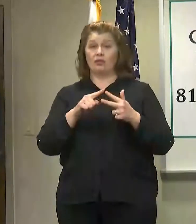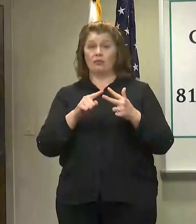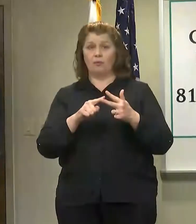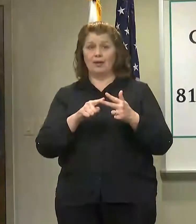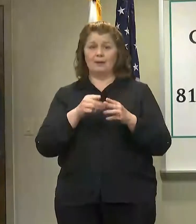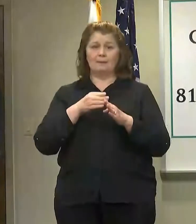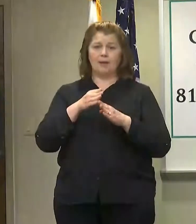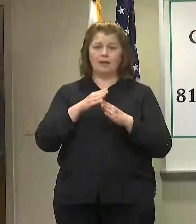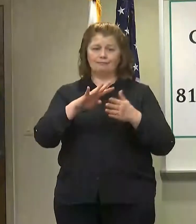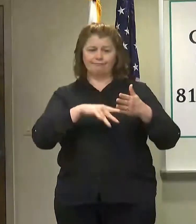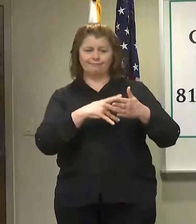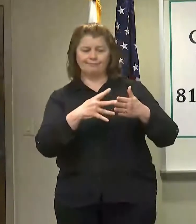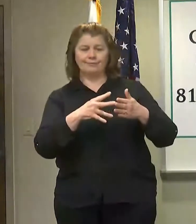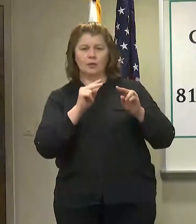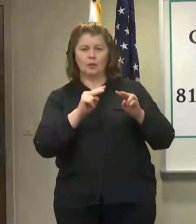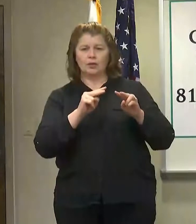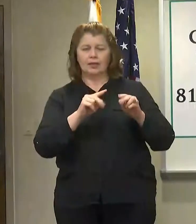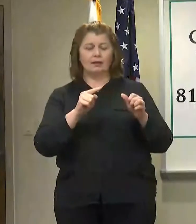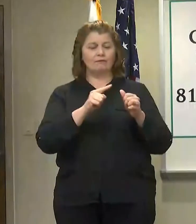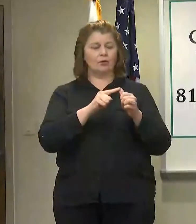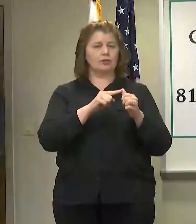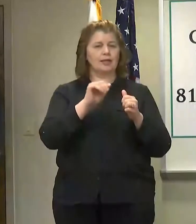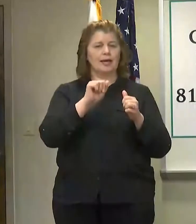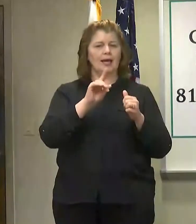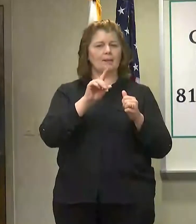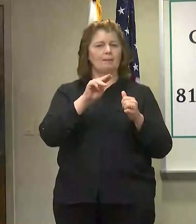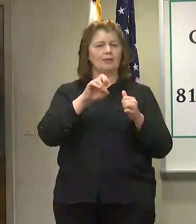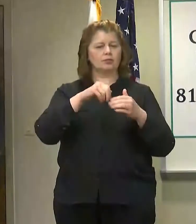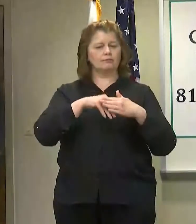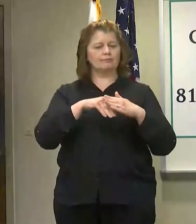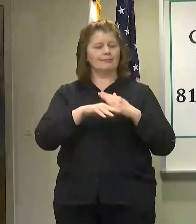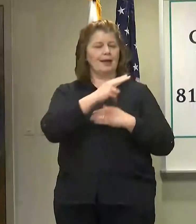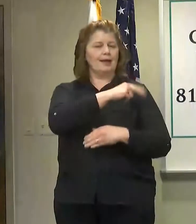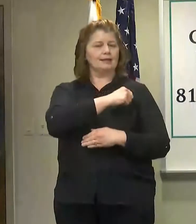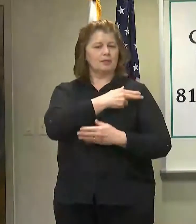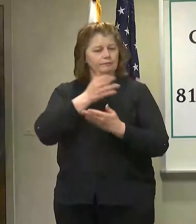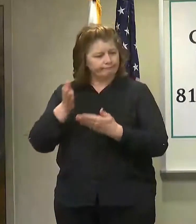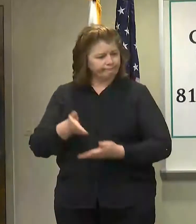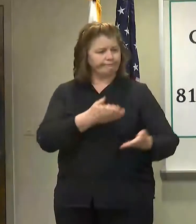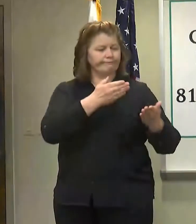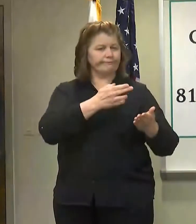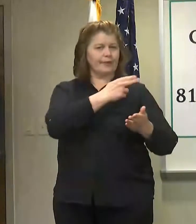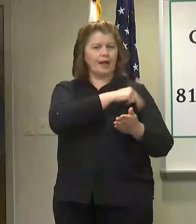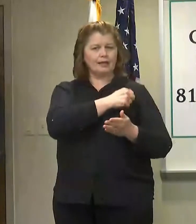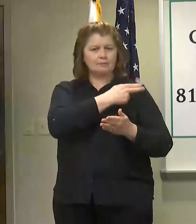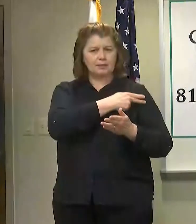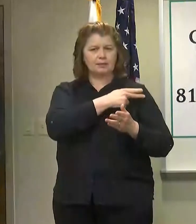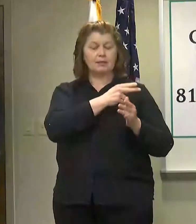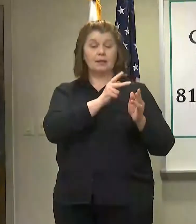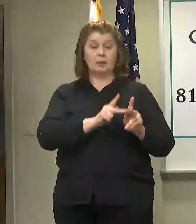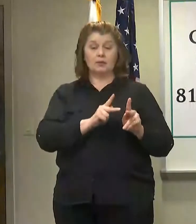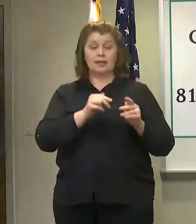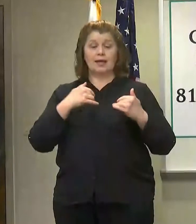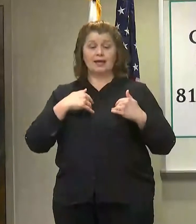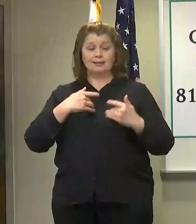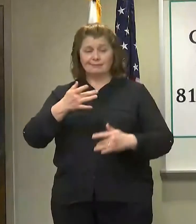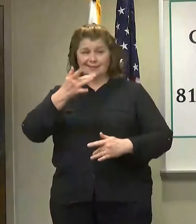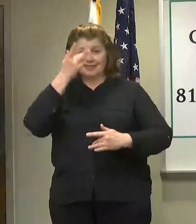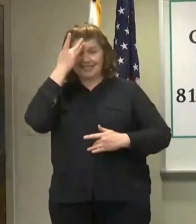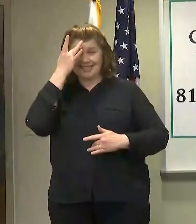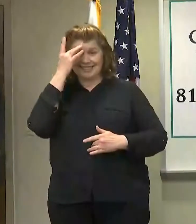they wanted to look at. One was the admissions data for hospitals. And those were individuals who present to the hospital with COVID-like illness.